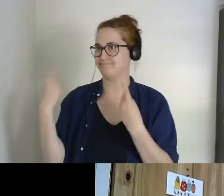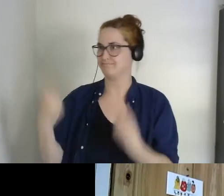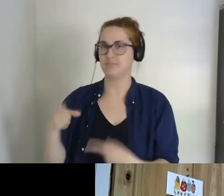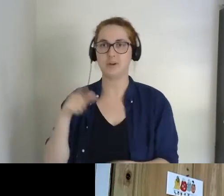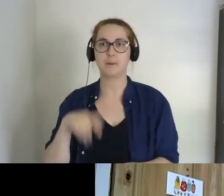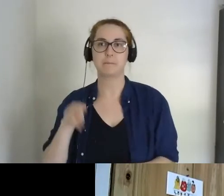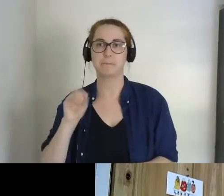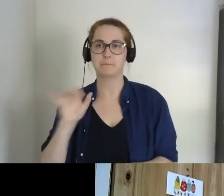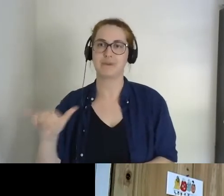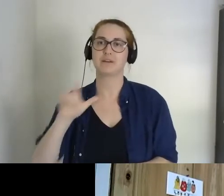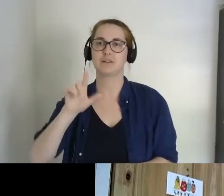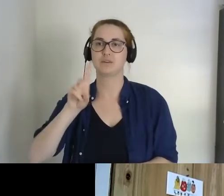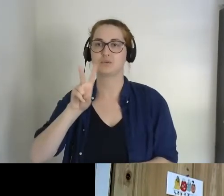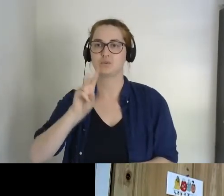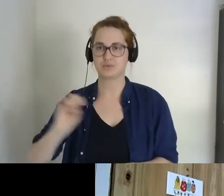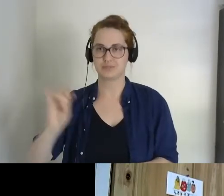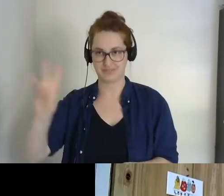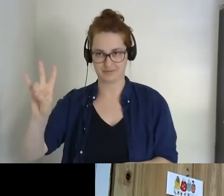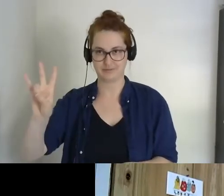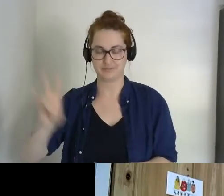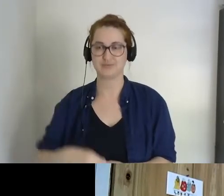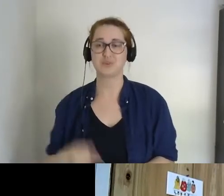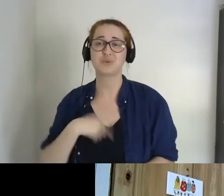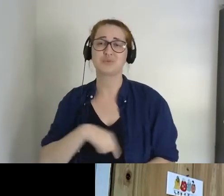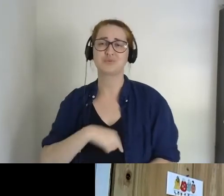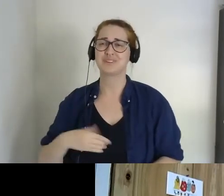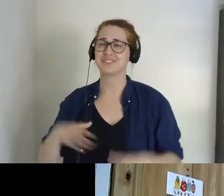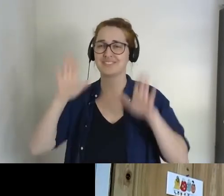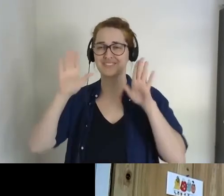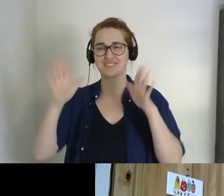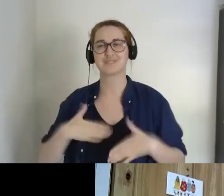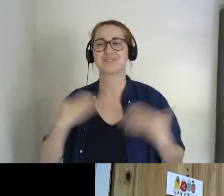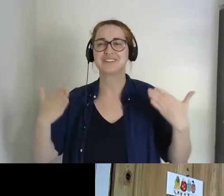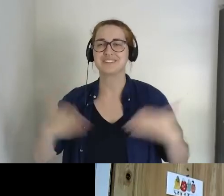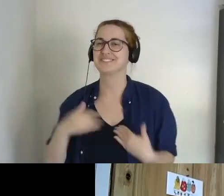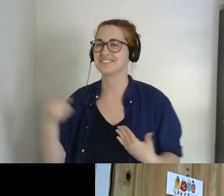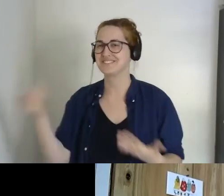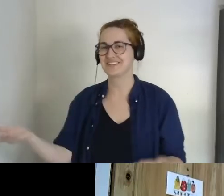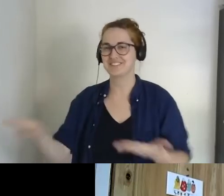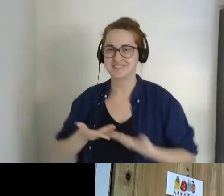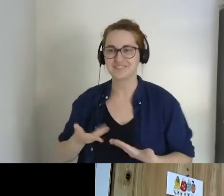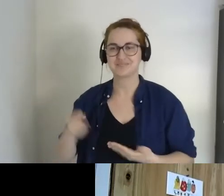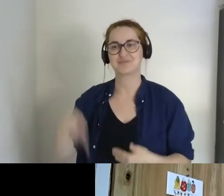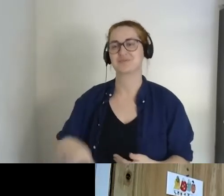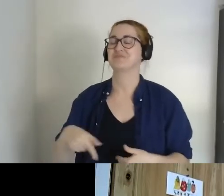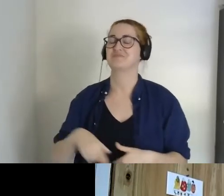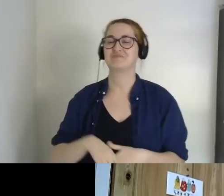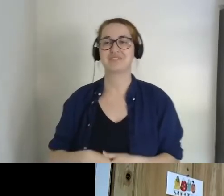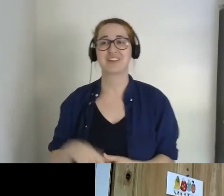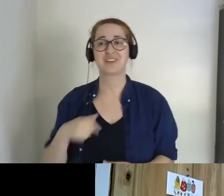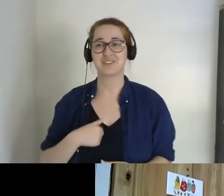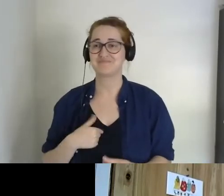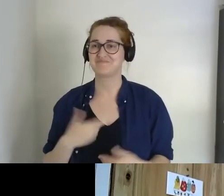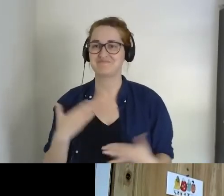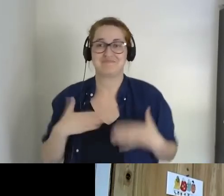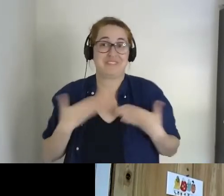2007. Bonnie, we are delighted to have you with us on this panel, and I'm really pleased to turn it